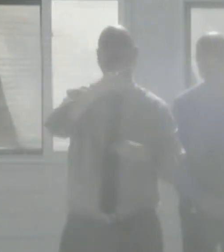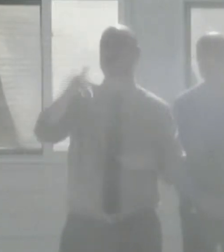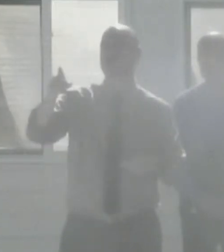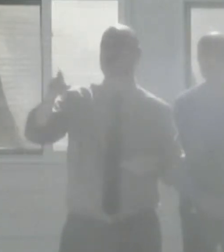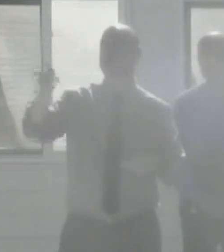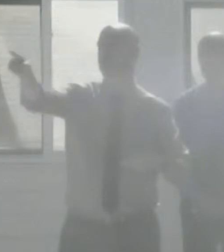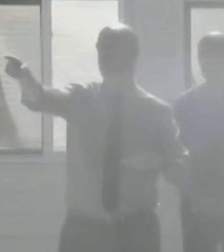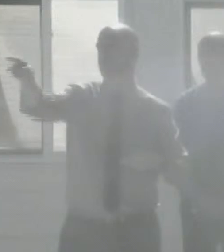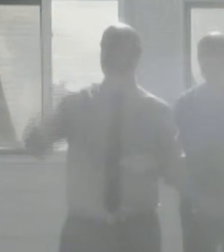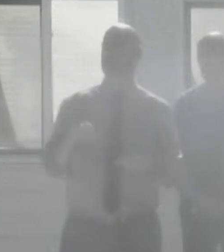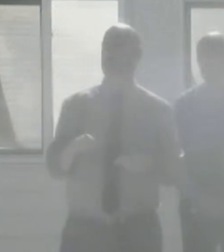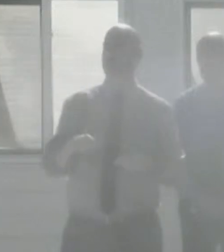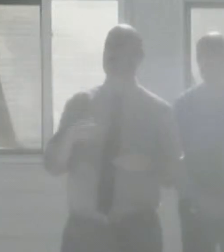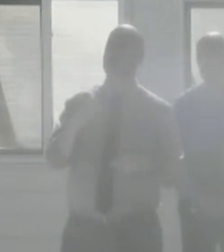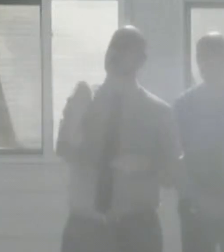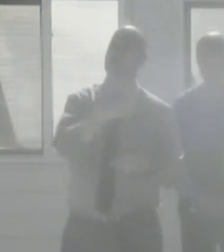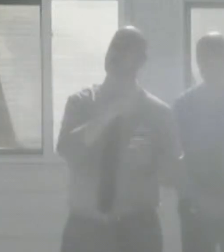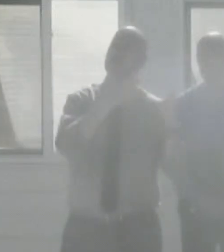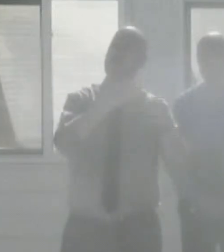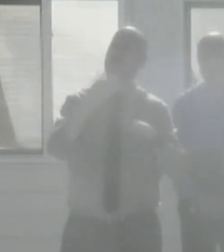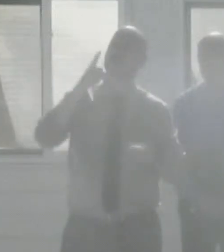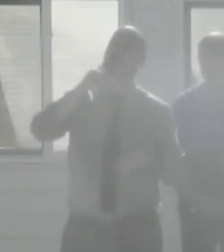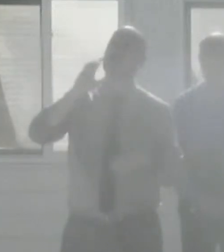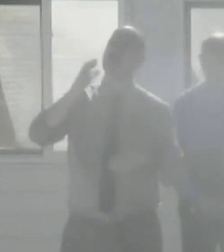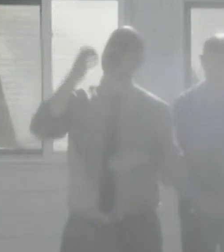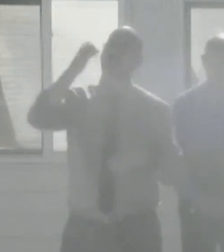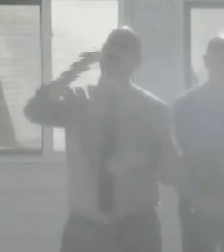What's the plan for the cell service? That a lot of